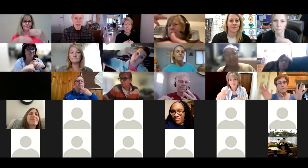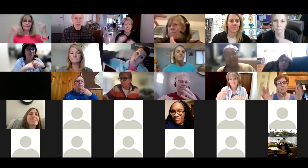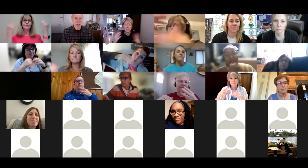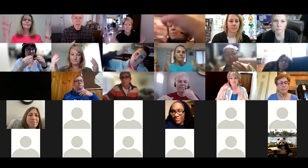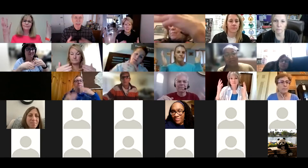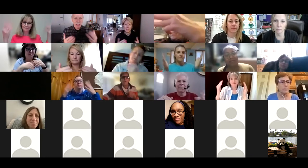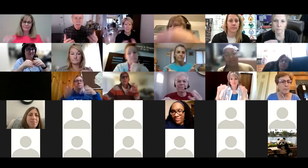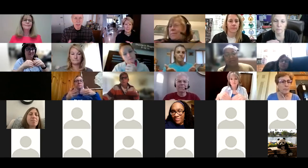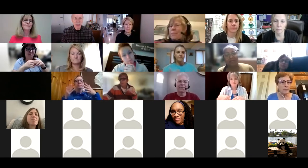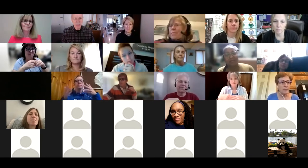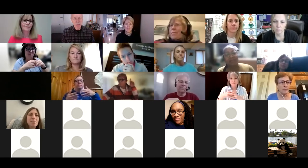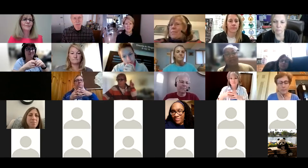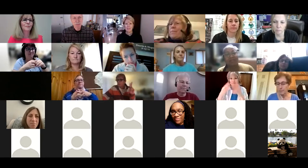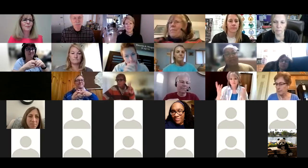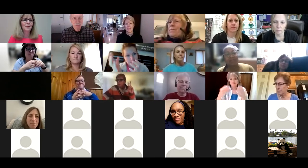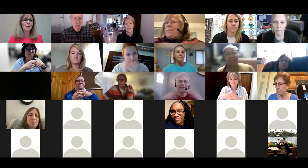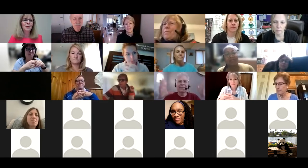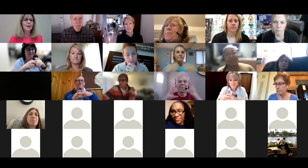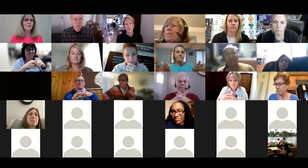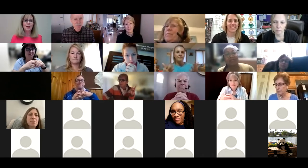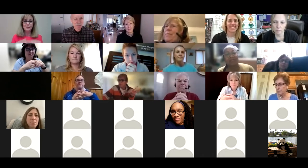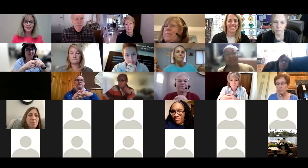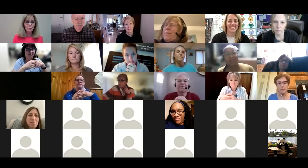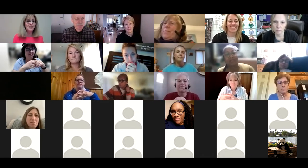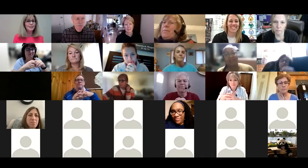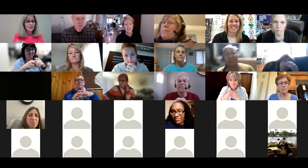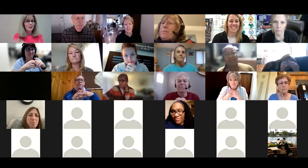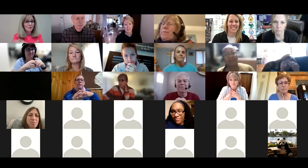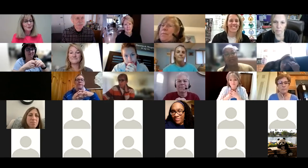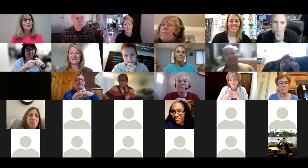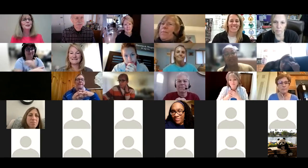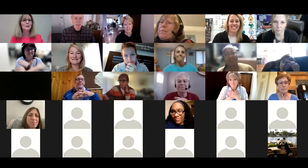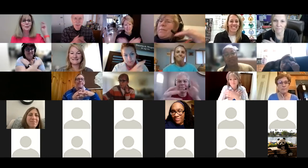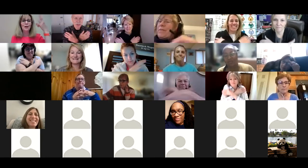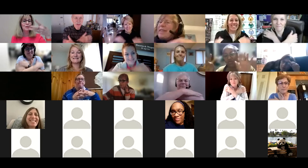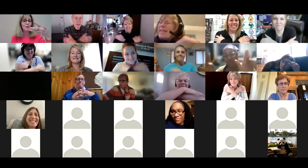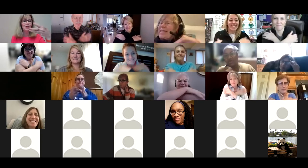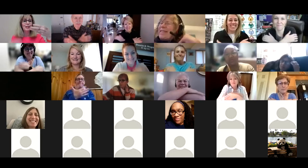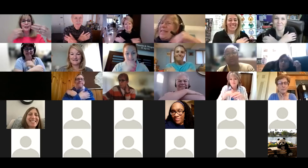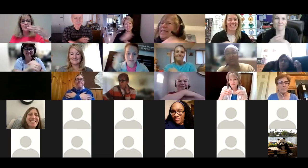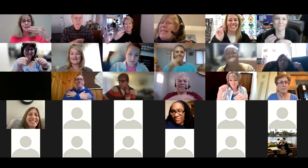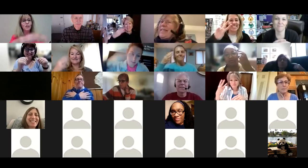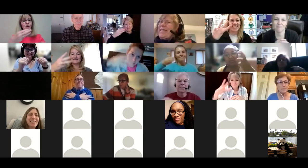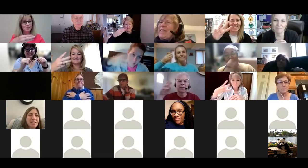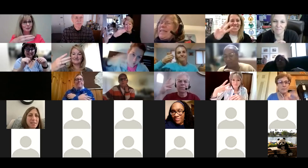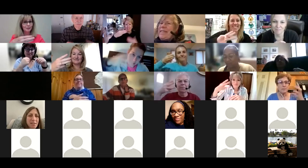paragraph. Keep going, Nance. Okay. I stand corrected. Tell me I'm still cool. So we've got three about each color.